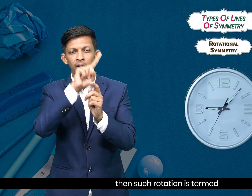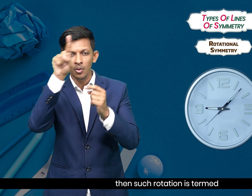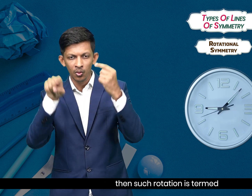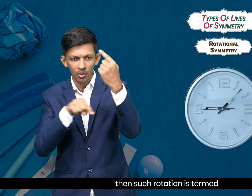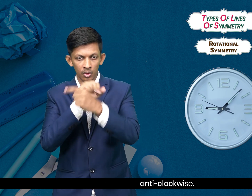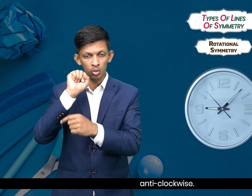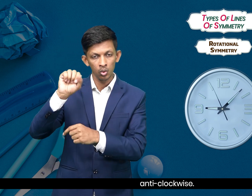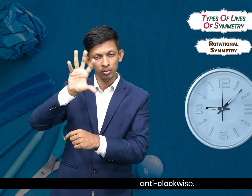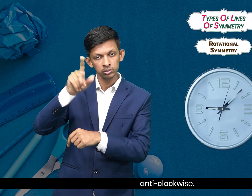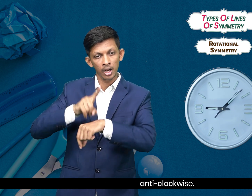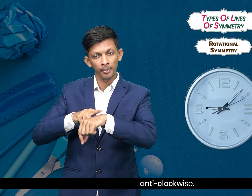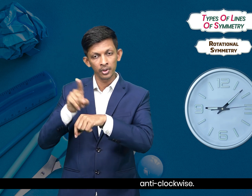termed anti-clockwise.